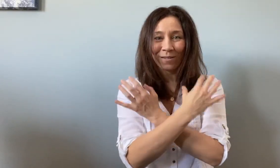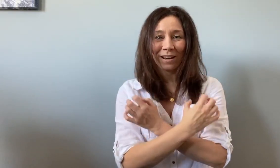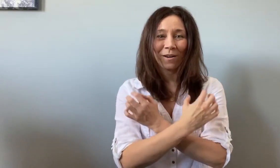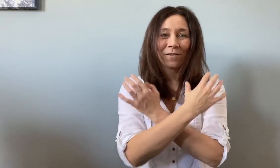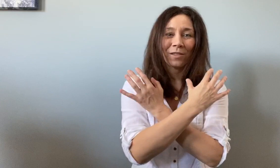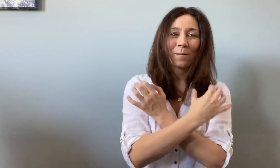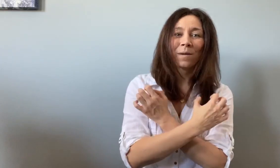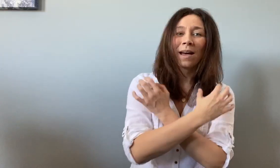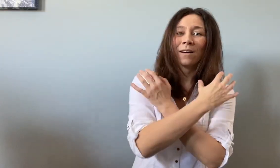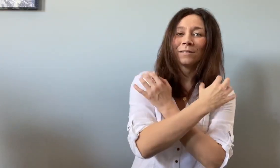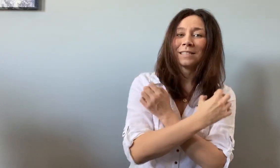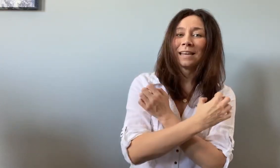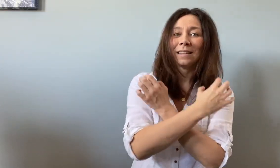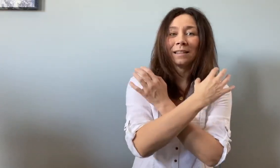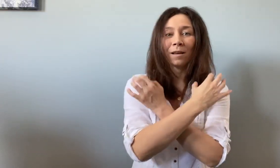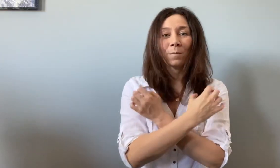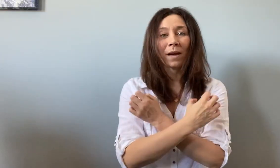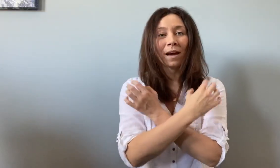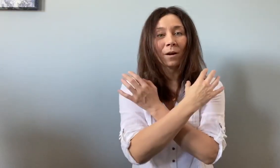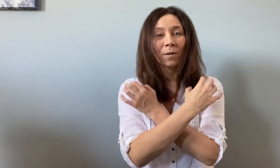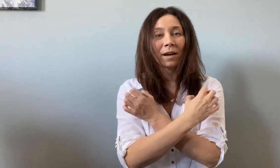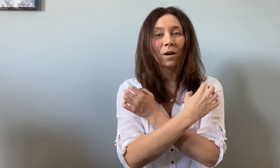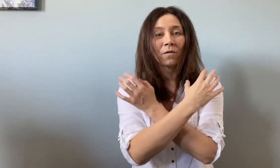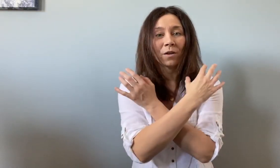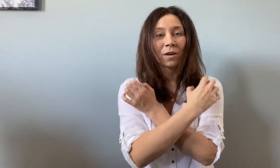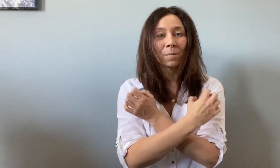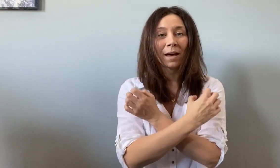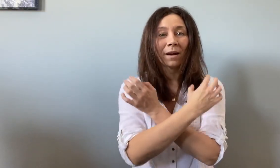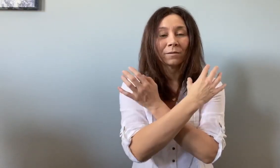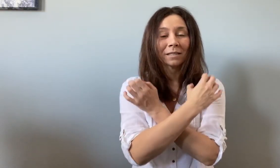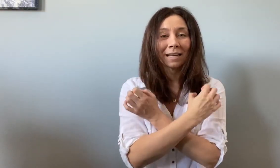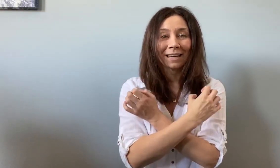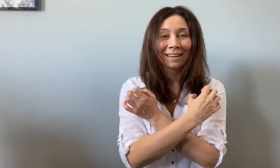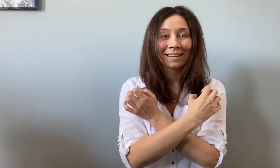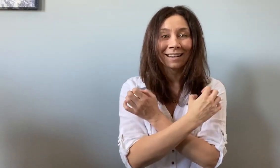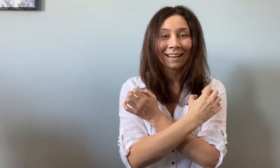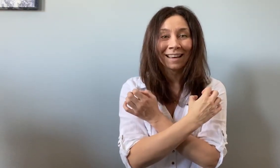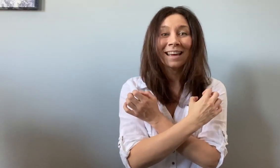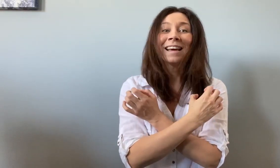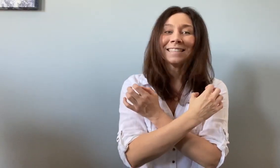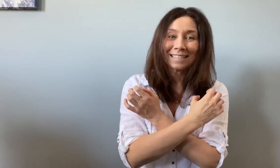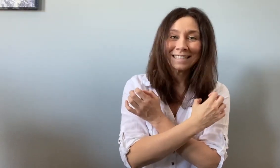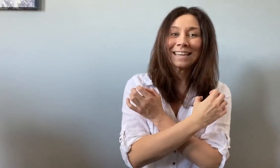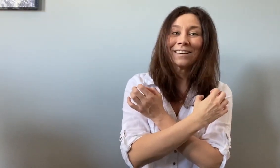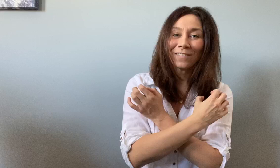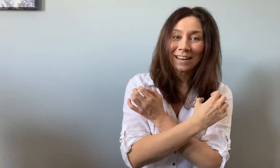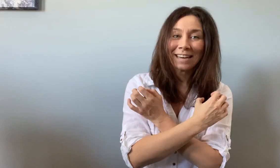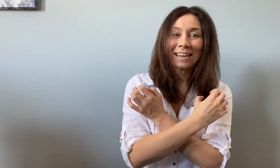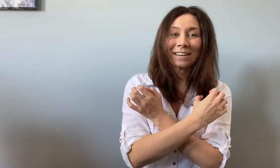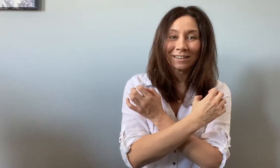went over the mountain, the bear went over the mountain to see what he could